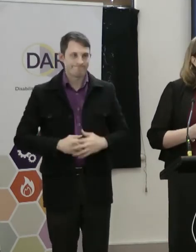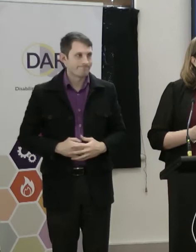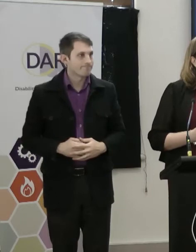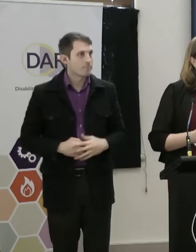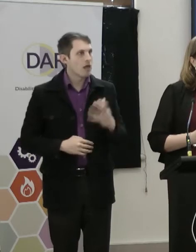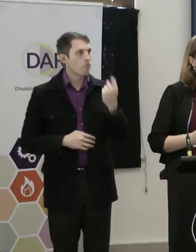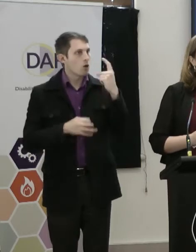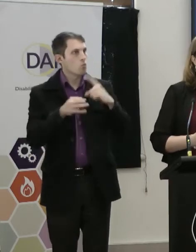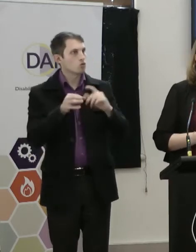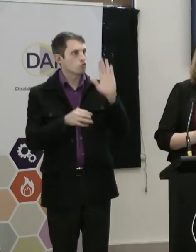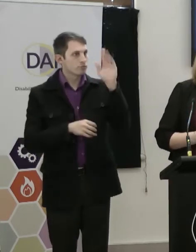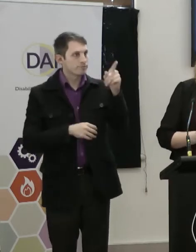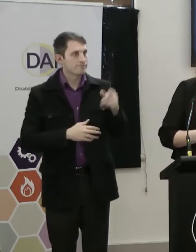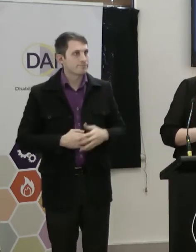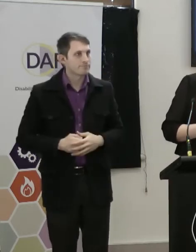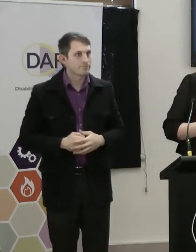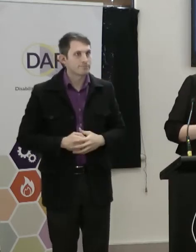Yes?